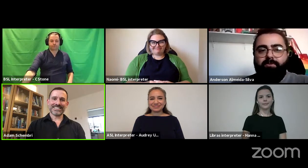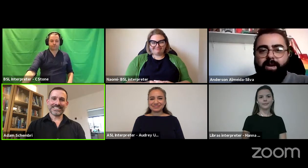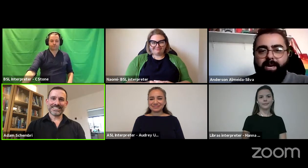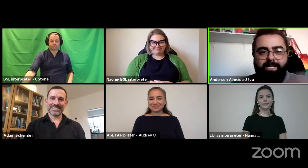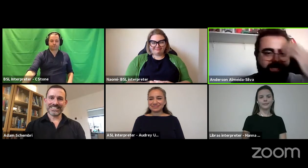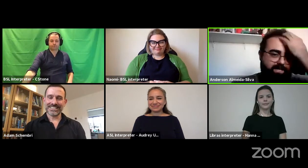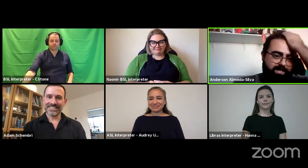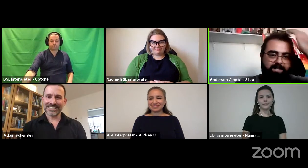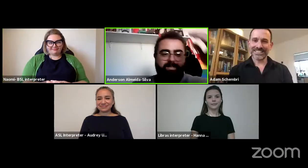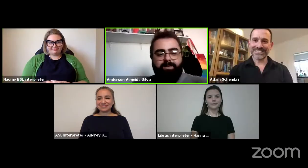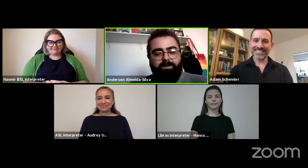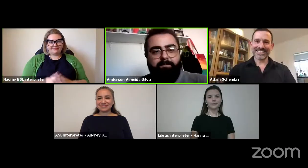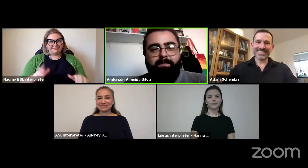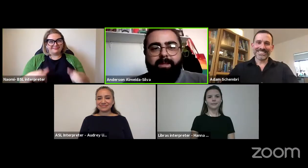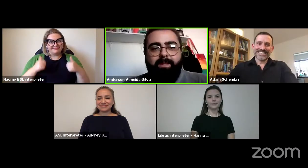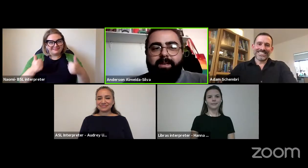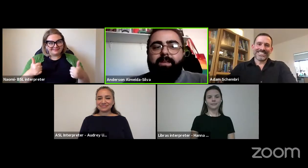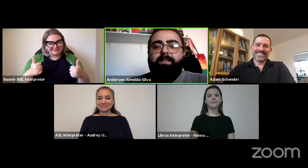All right.